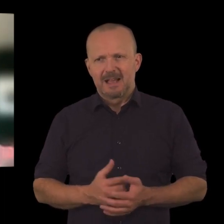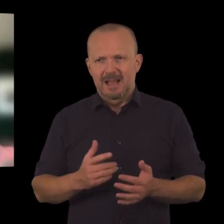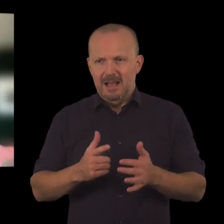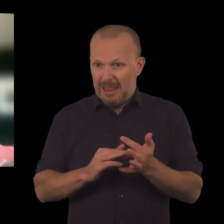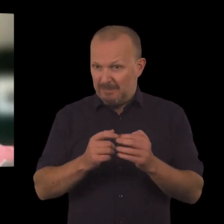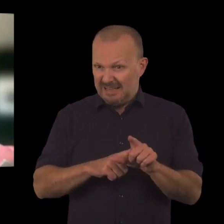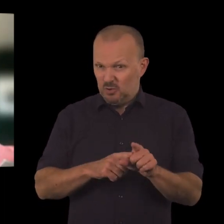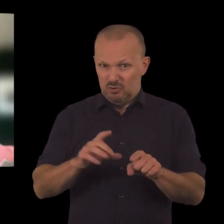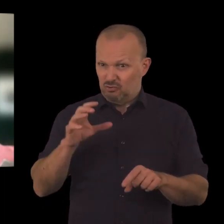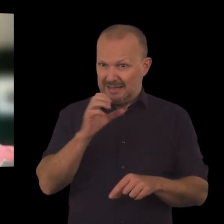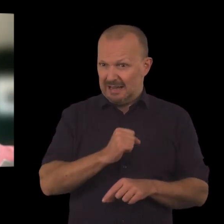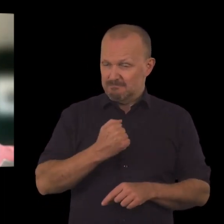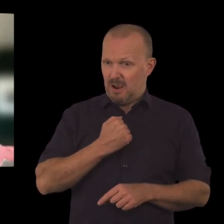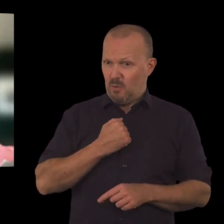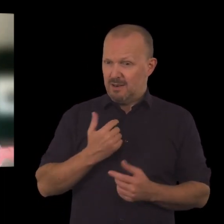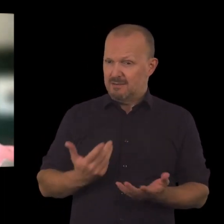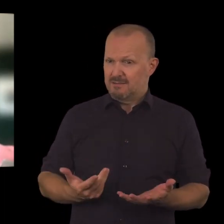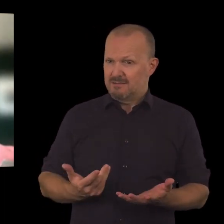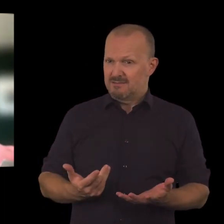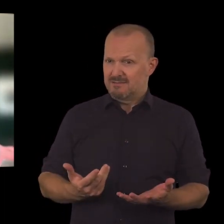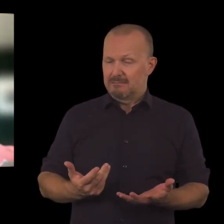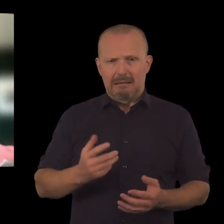Nice. Okay.